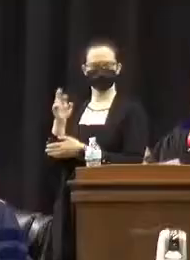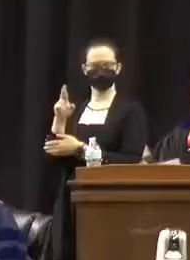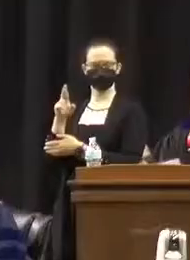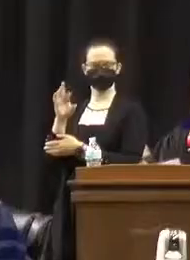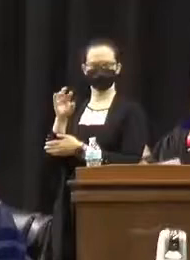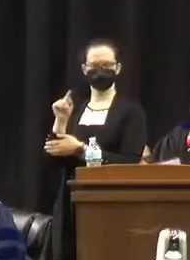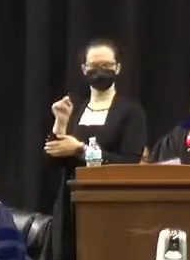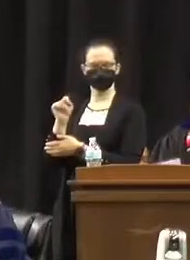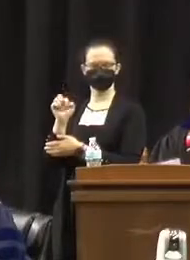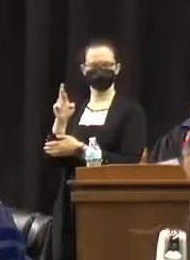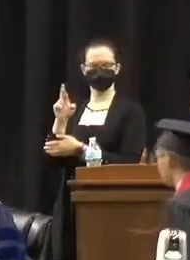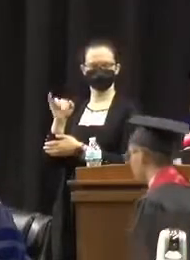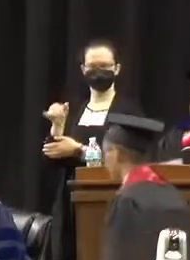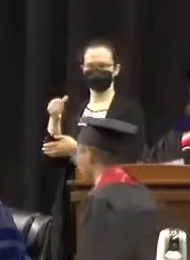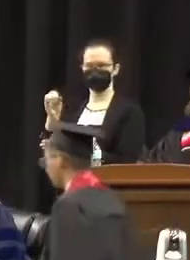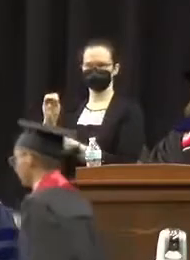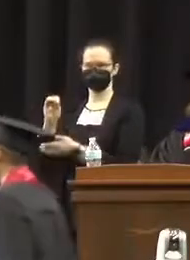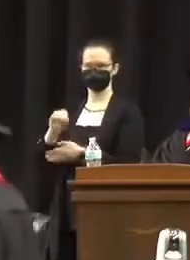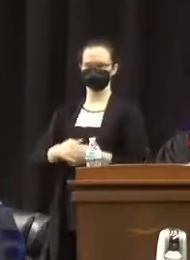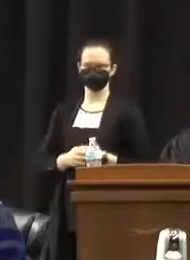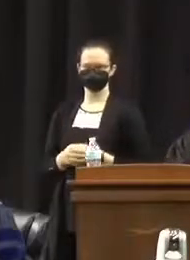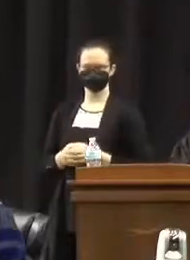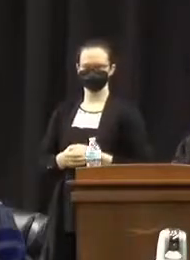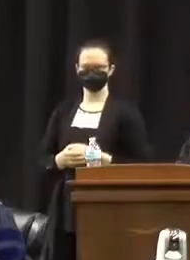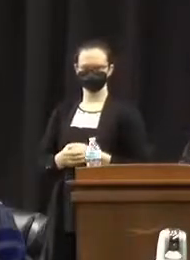Oscar F. Trejo.